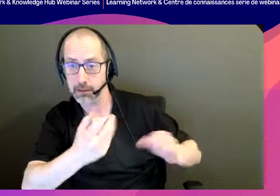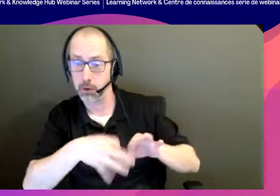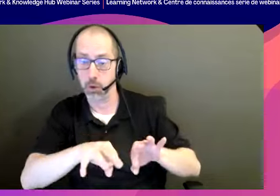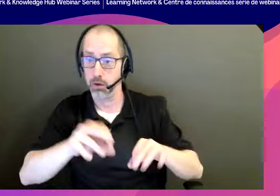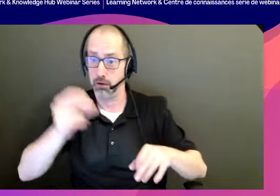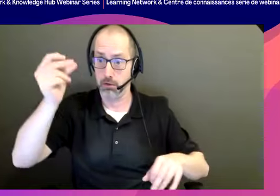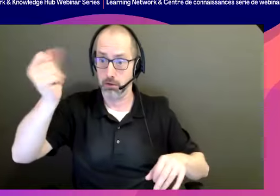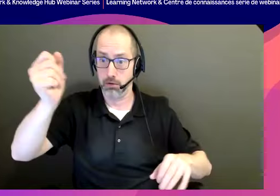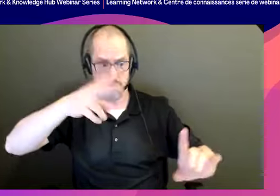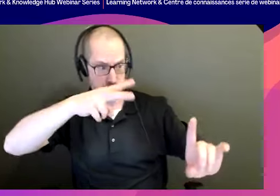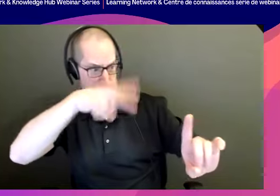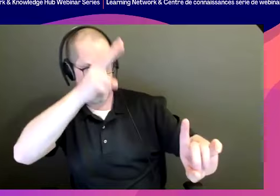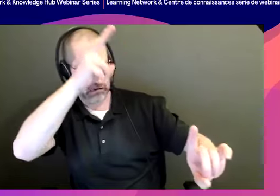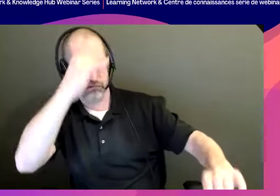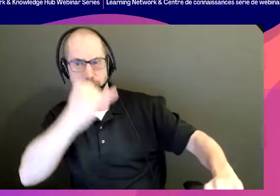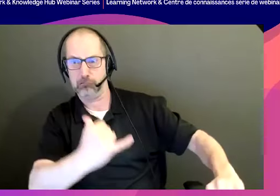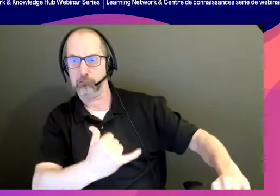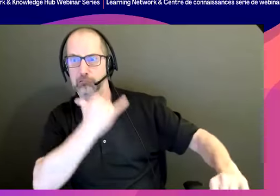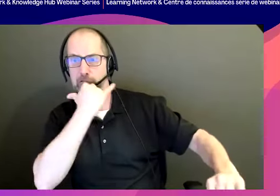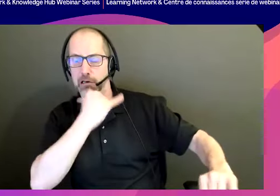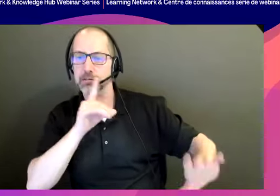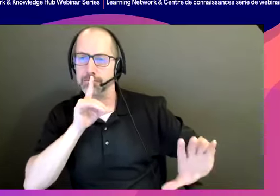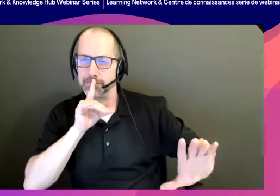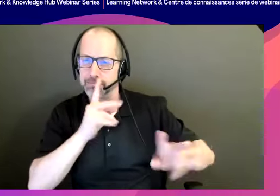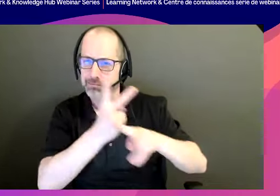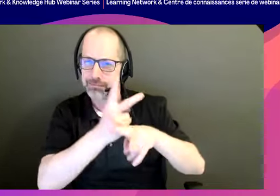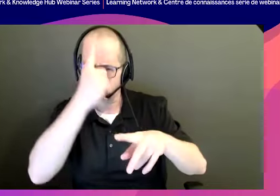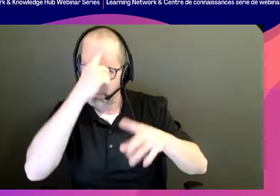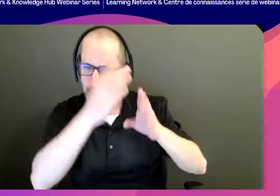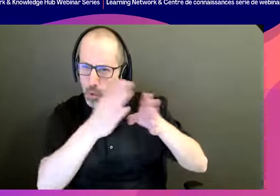have an open mind when you see variations.